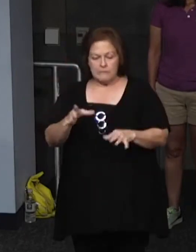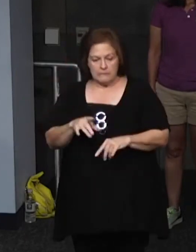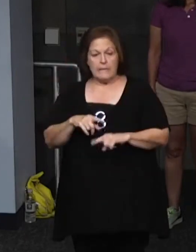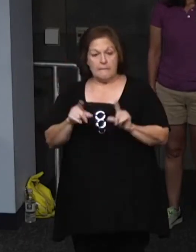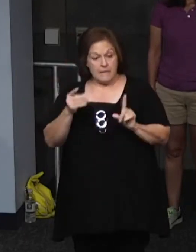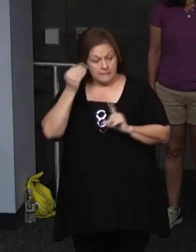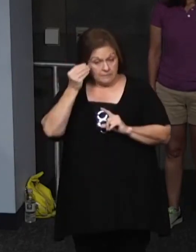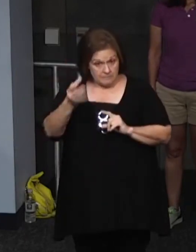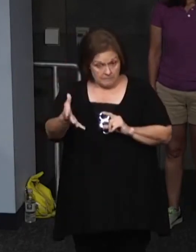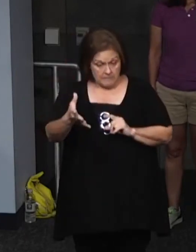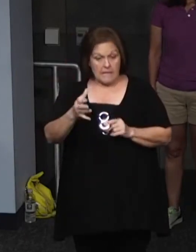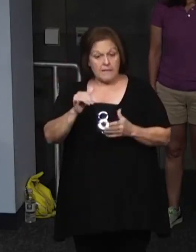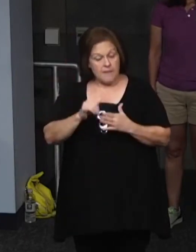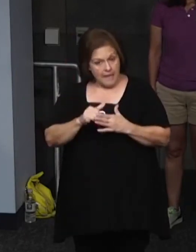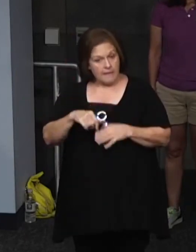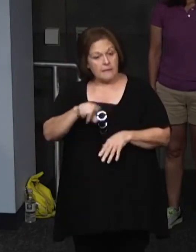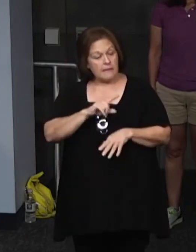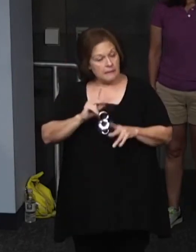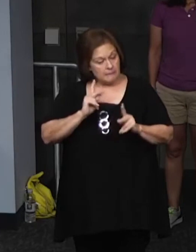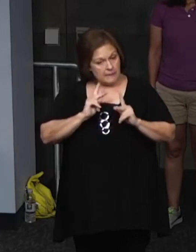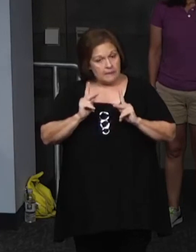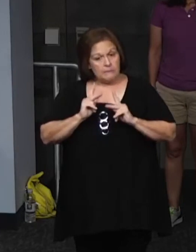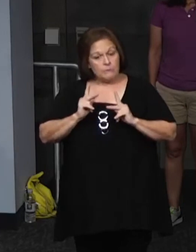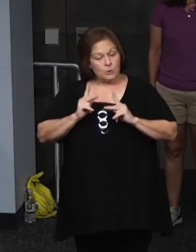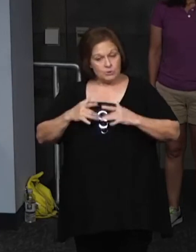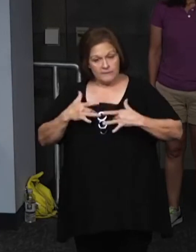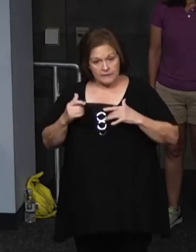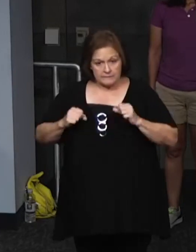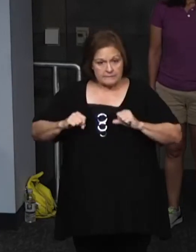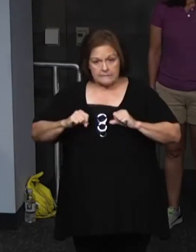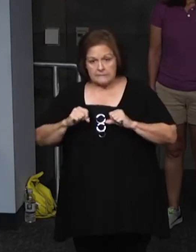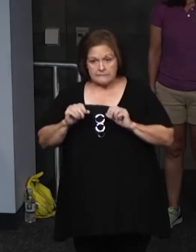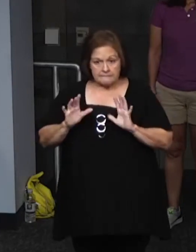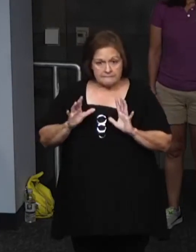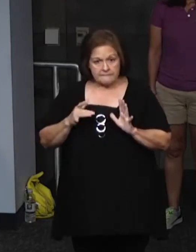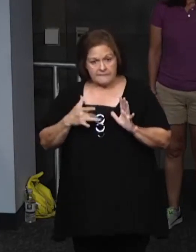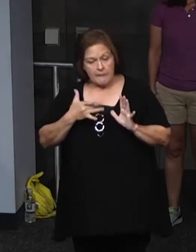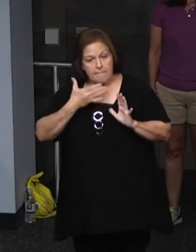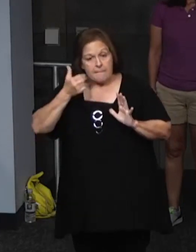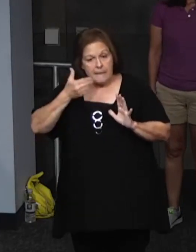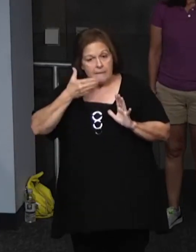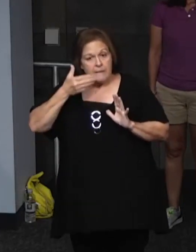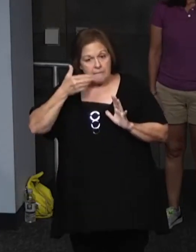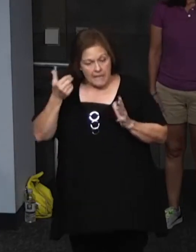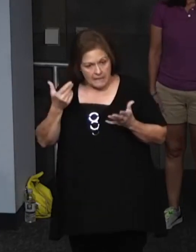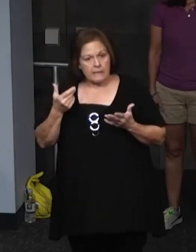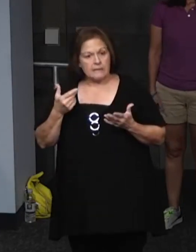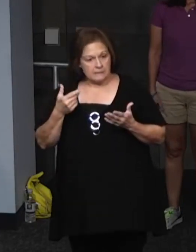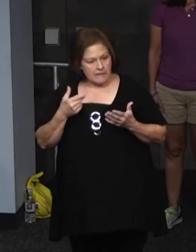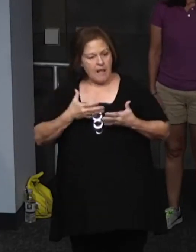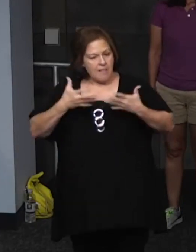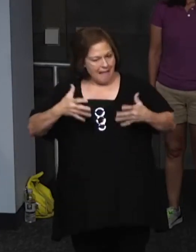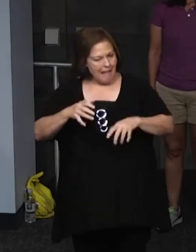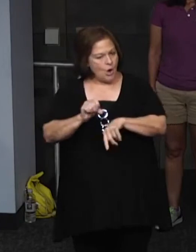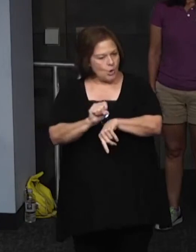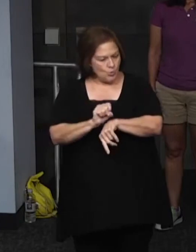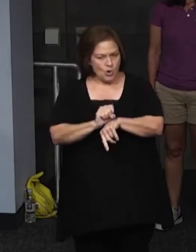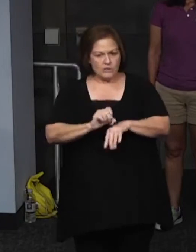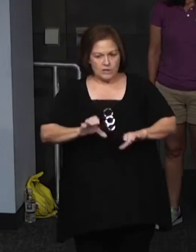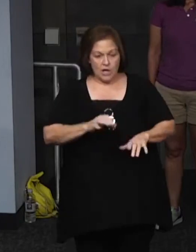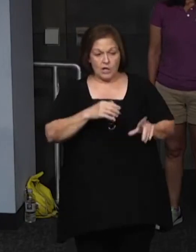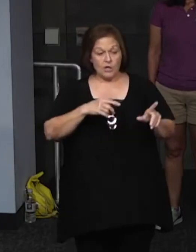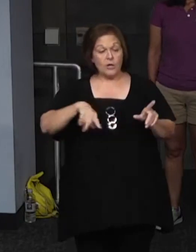tell you, morale is very high. The energy is high, and almost a lot of work has been done already. So if you know the people of